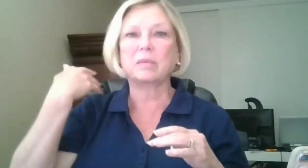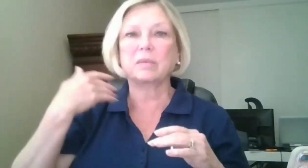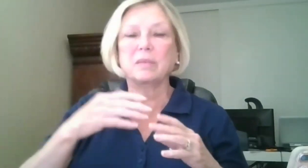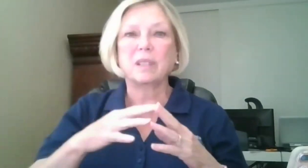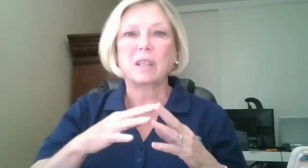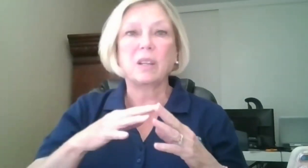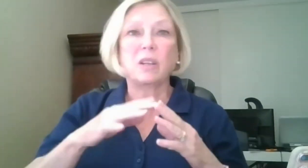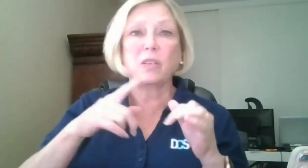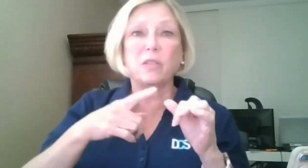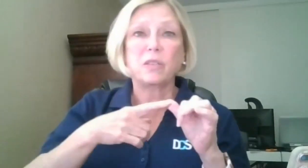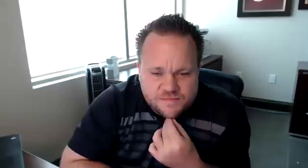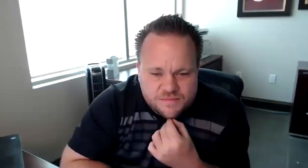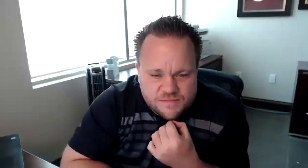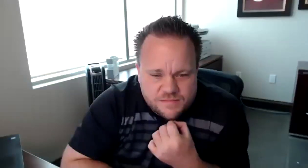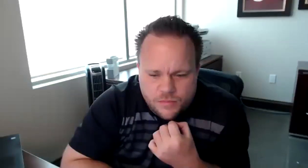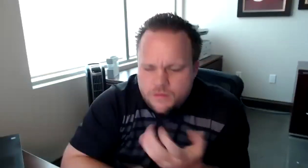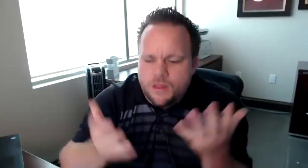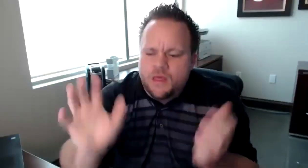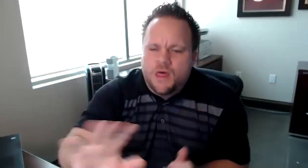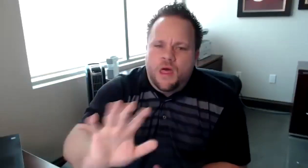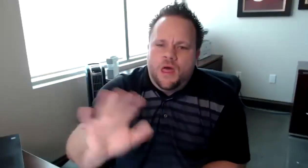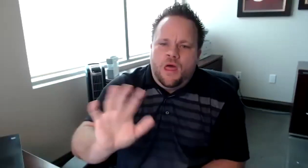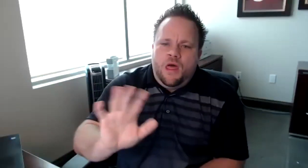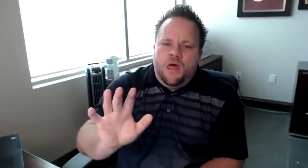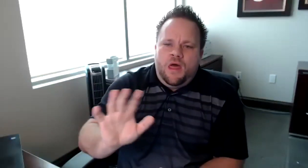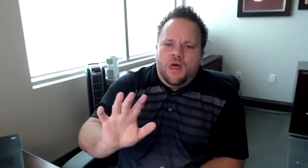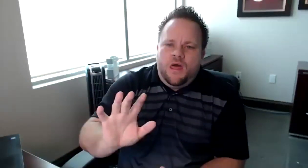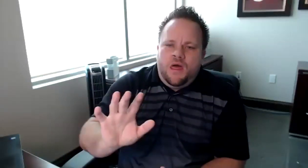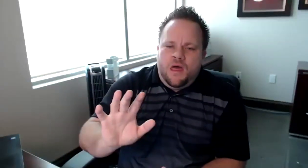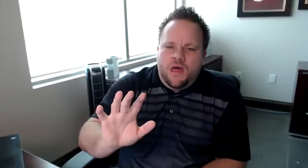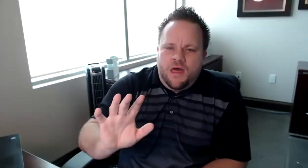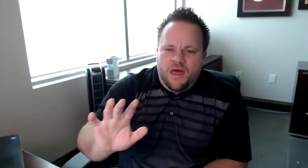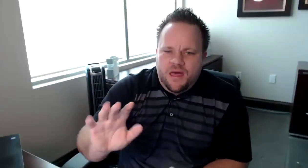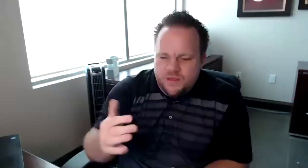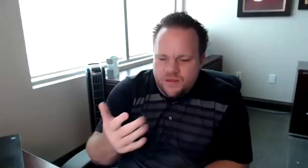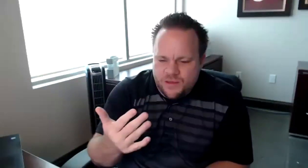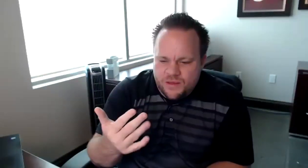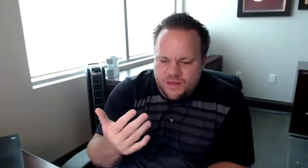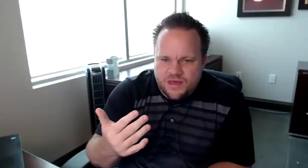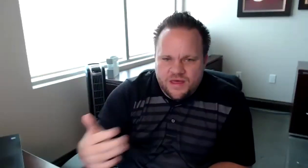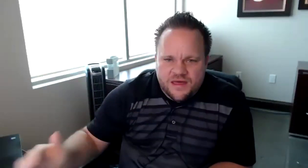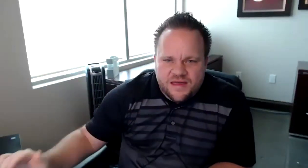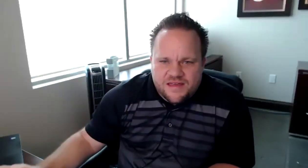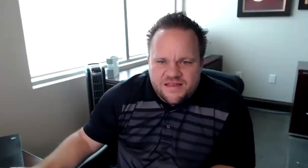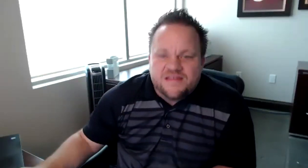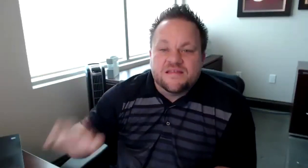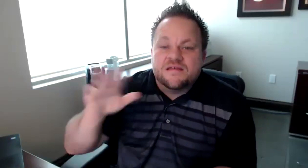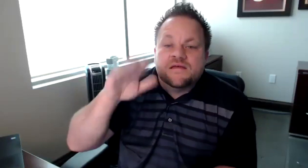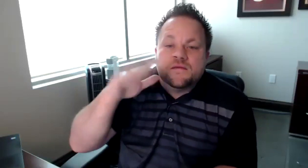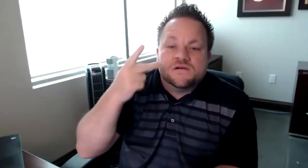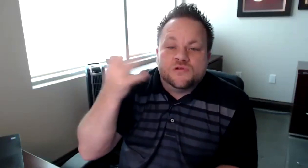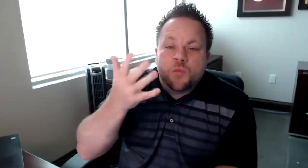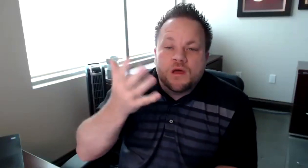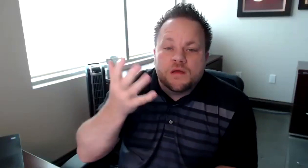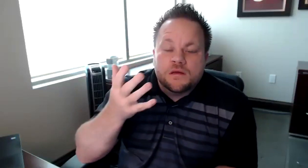Hello? Well, wait, no. Sorry, we have to wait. Go back to Patricia.